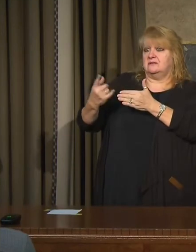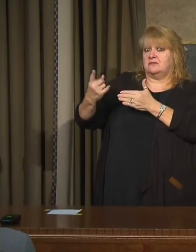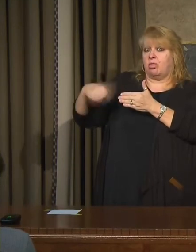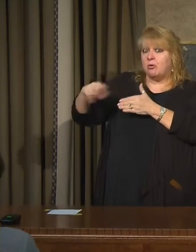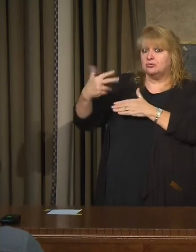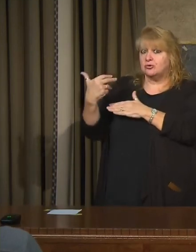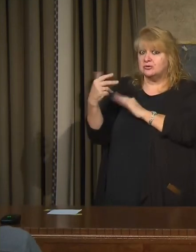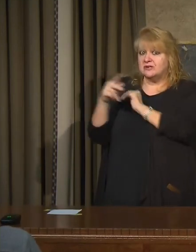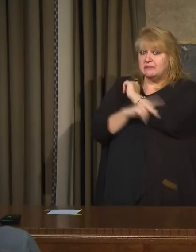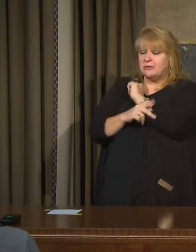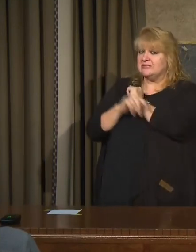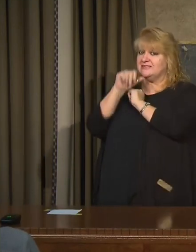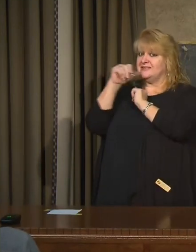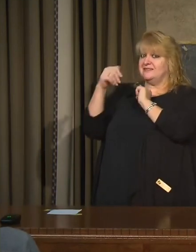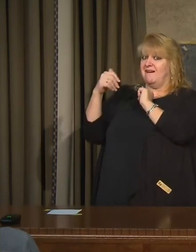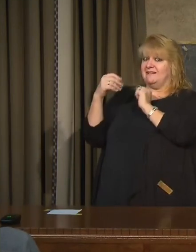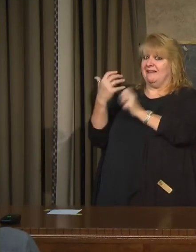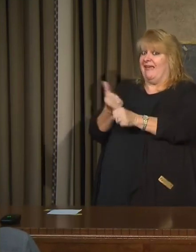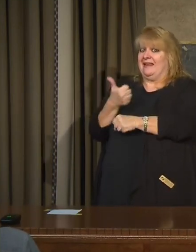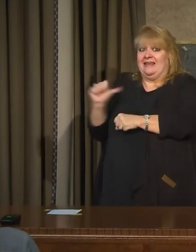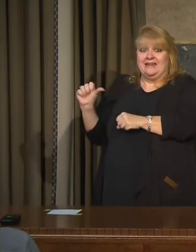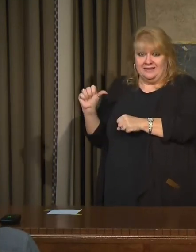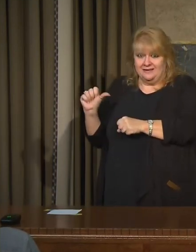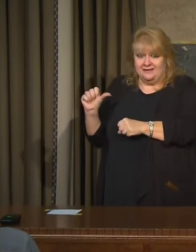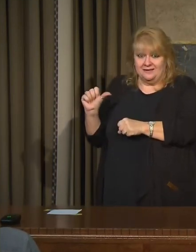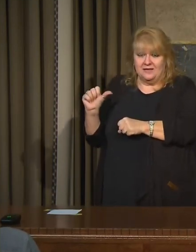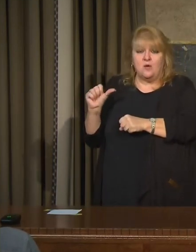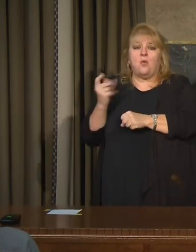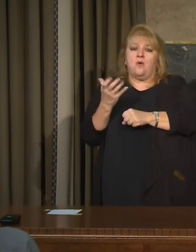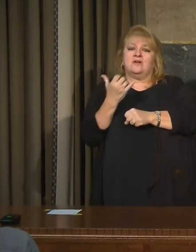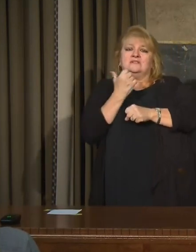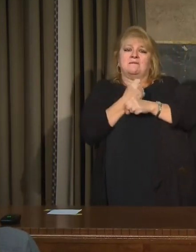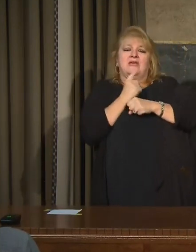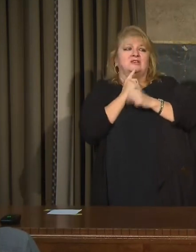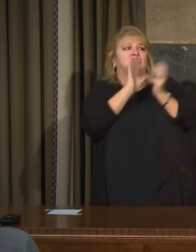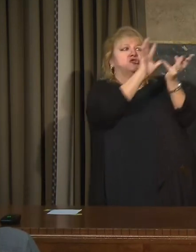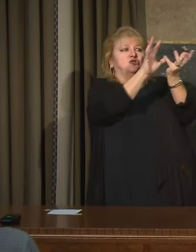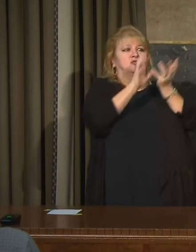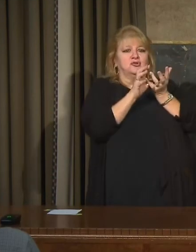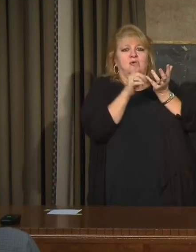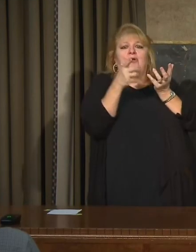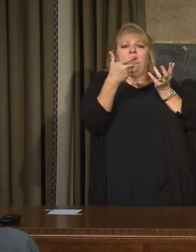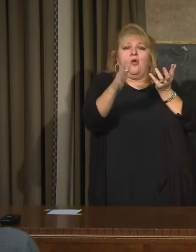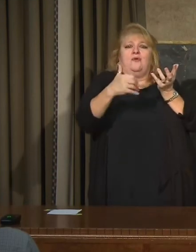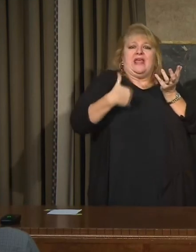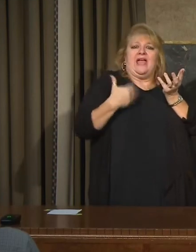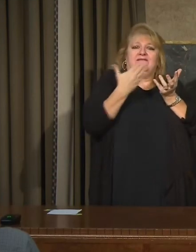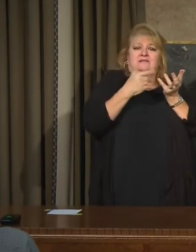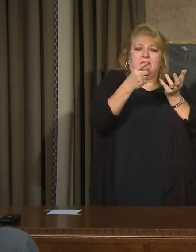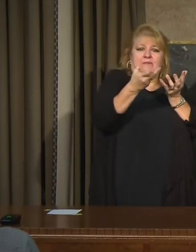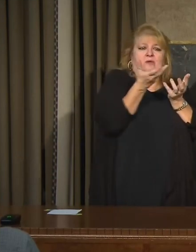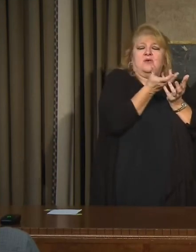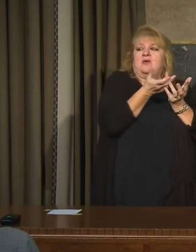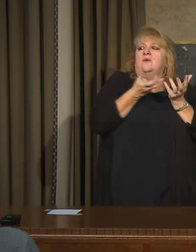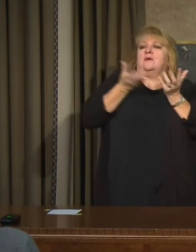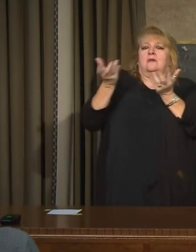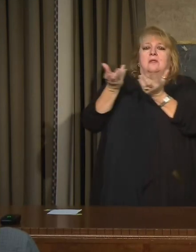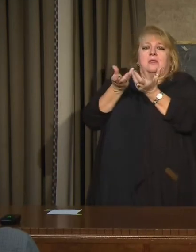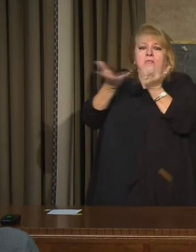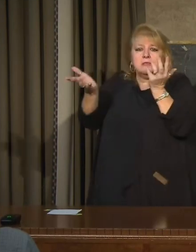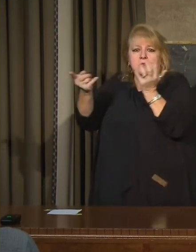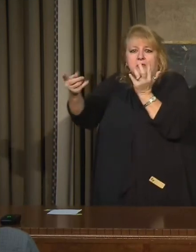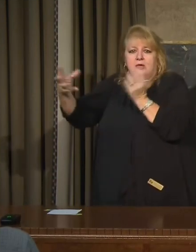to make sure that the distribution is equitable from a geographic and a racial ethnic standpoint. So what we're gonna try